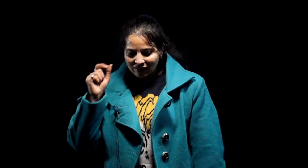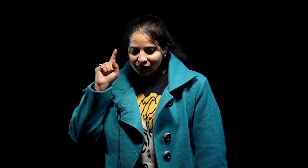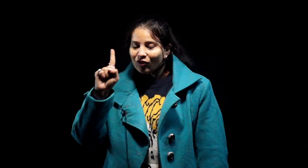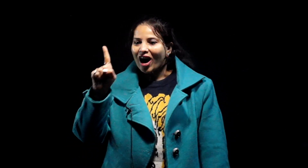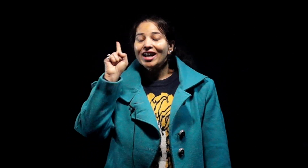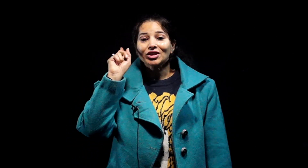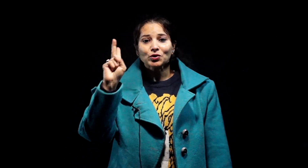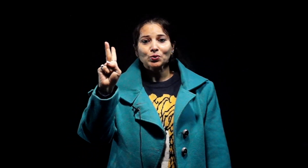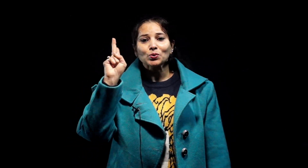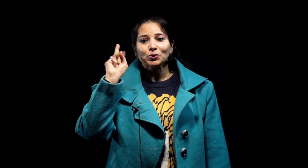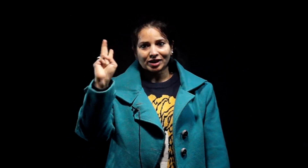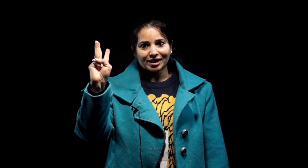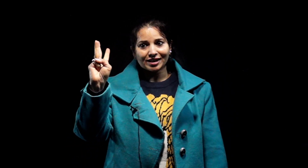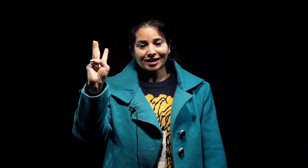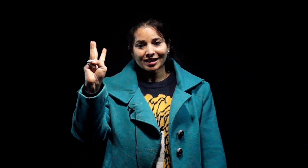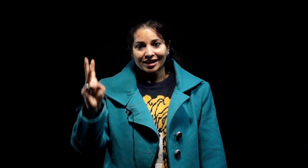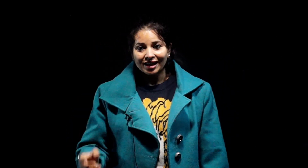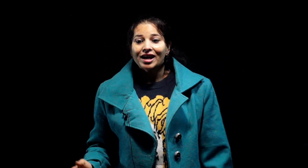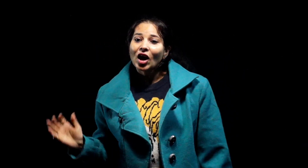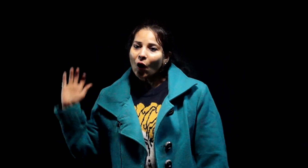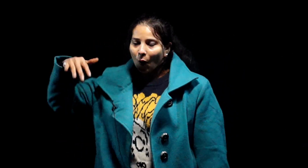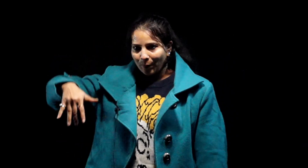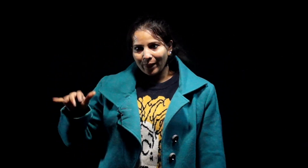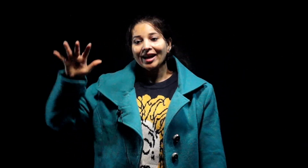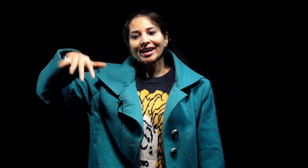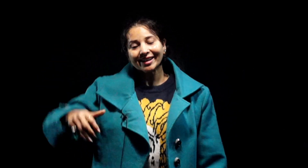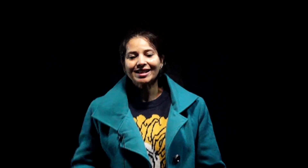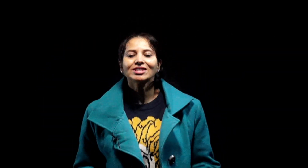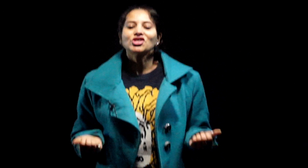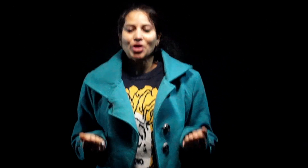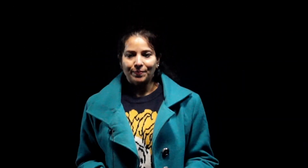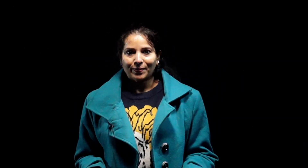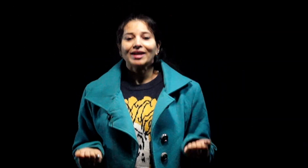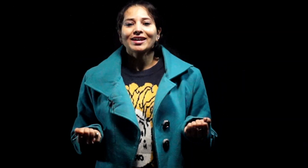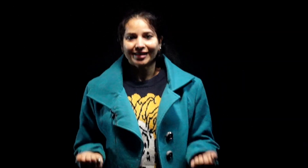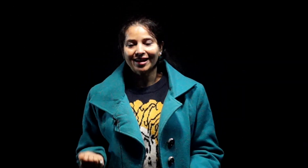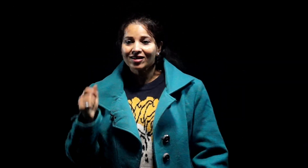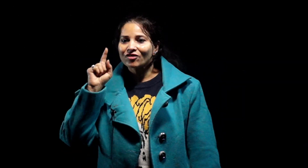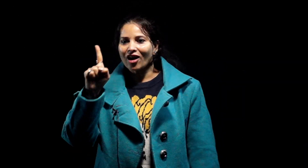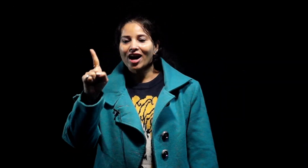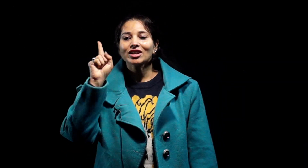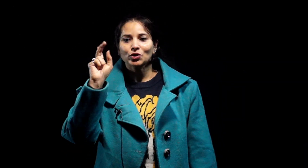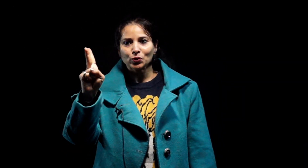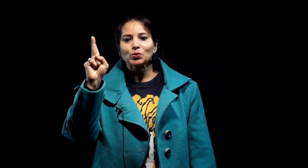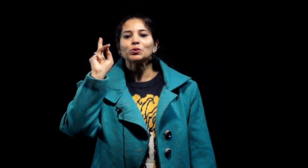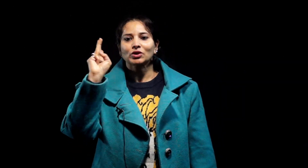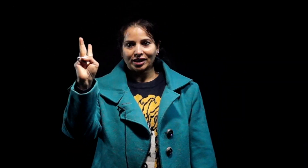One, two, three. Hope a little. Jump a little. One, two, three.